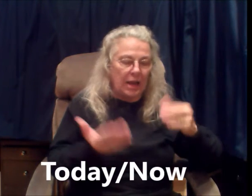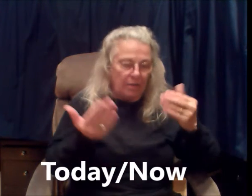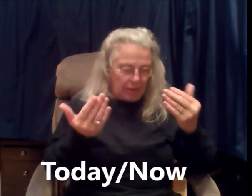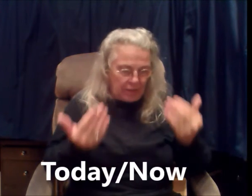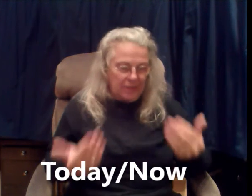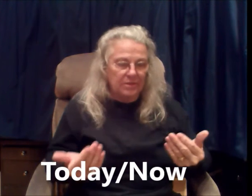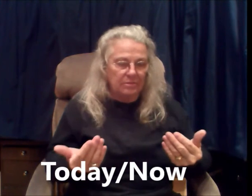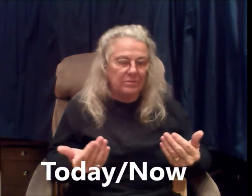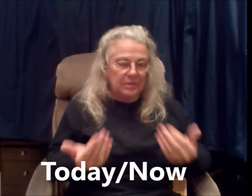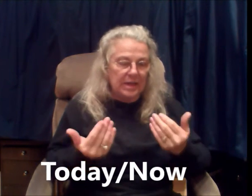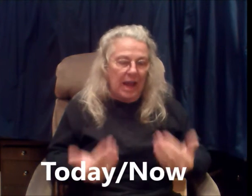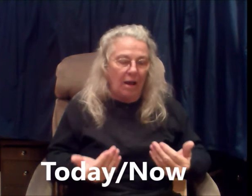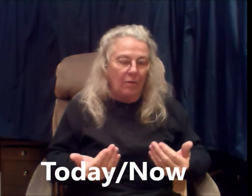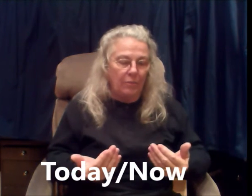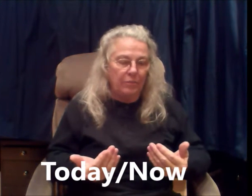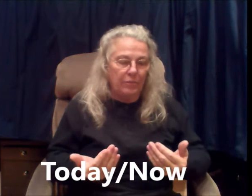Today, and that's now.